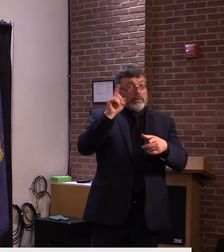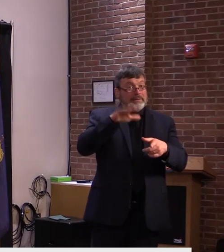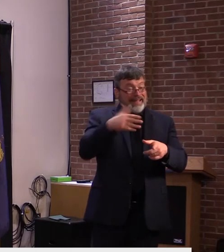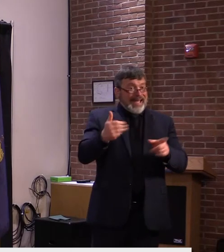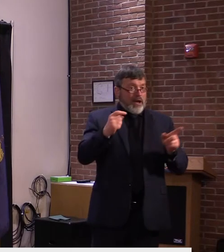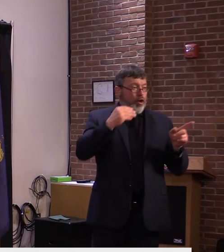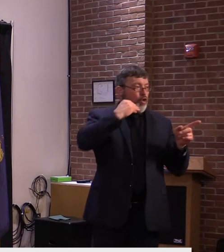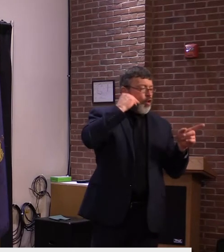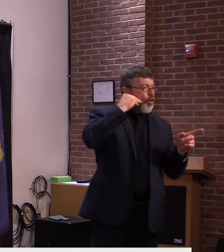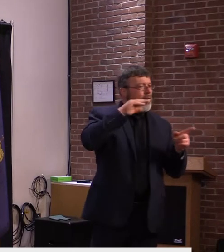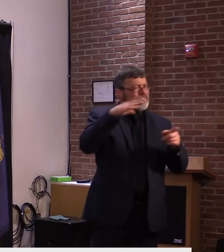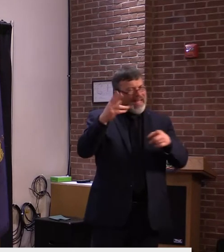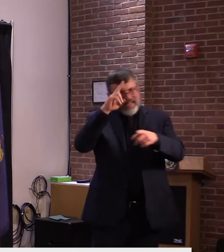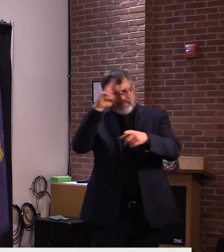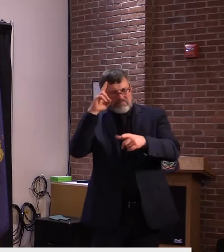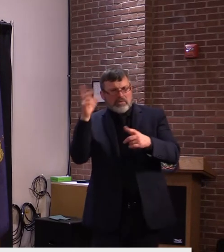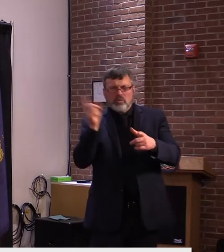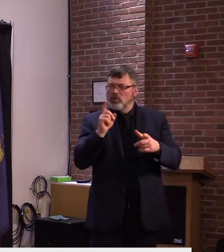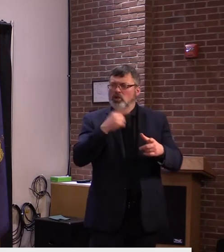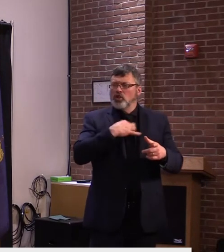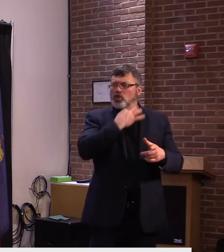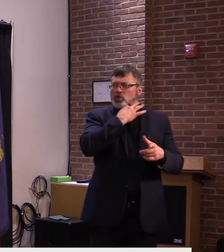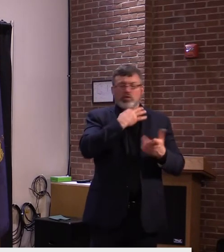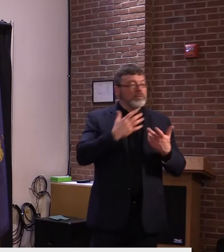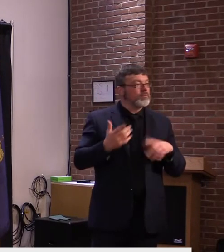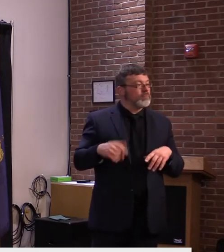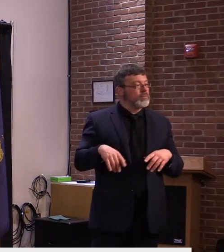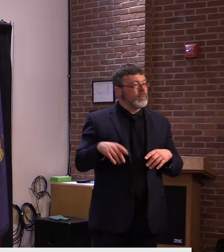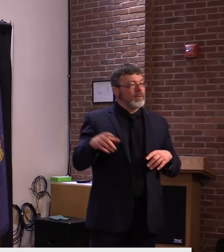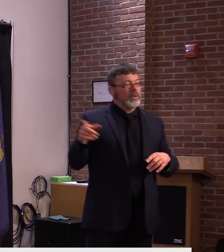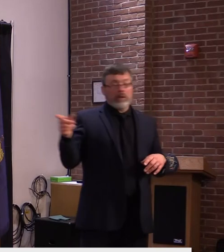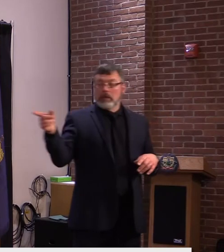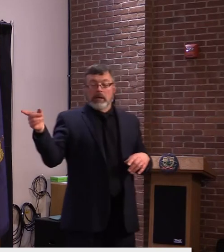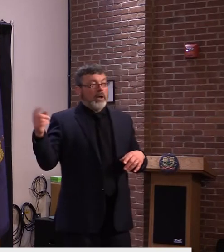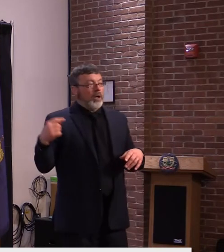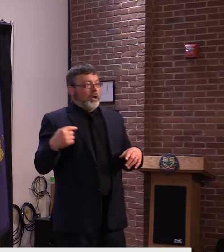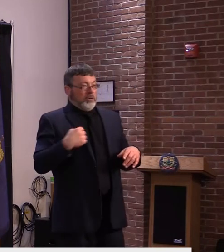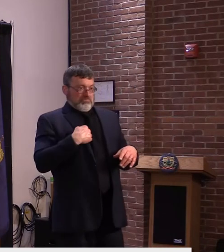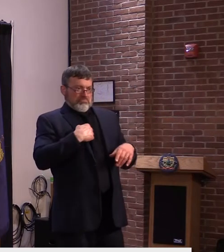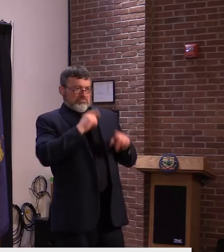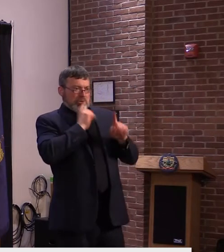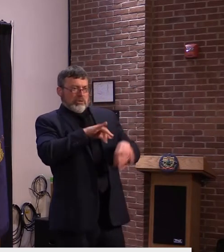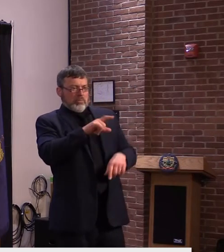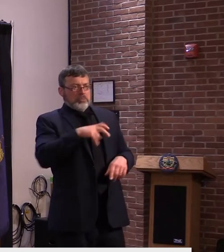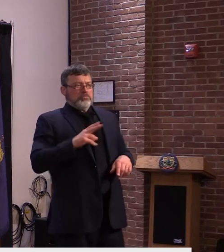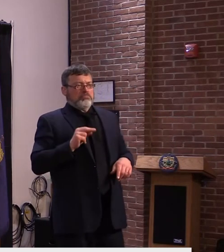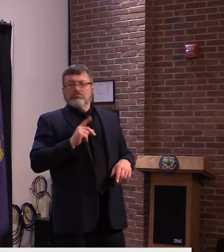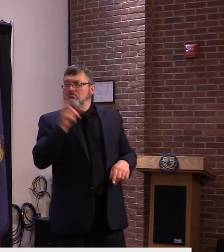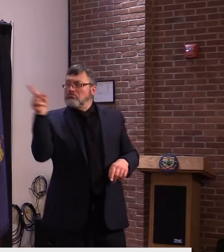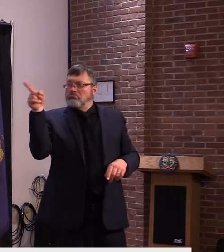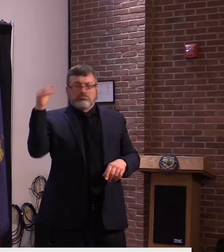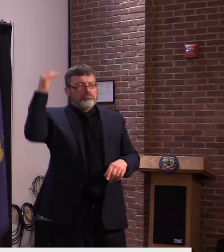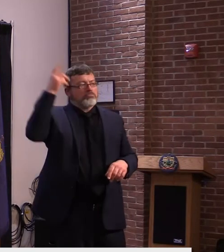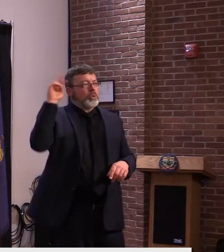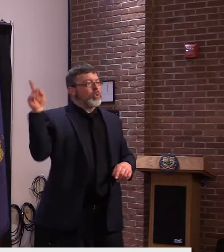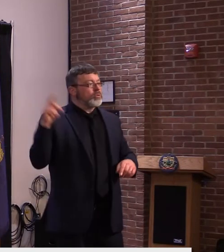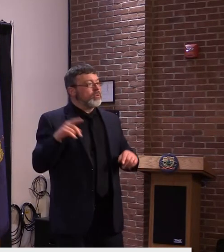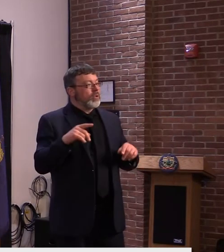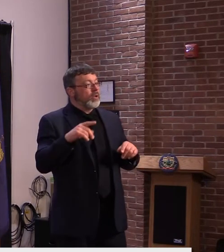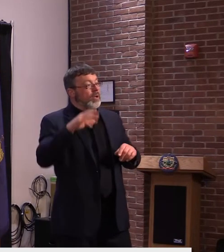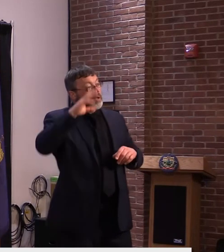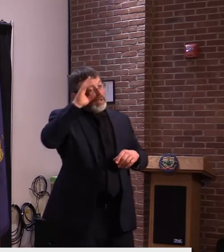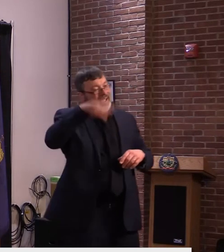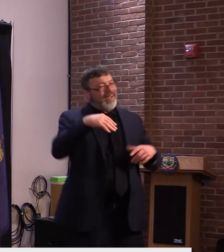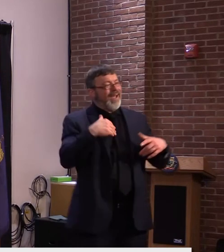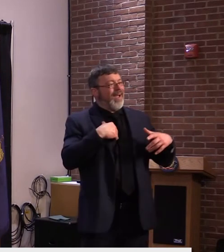structure? I'll let Dr. Levine clarify anything I'm about to say, but it's a mixture of